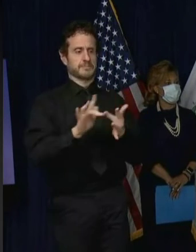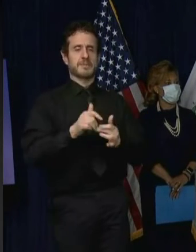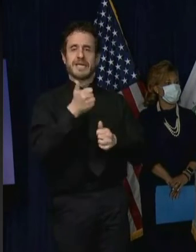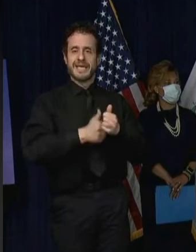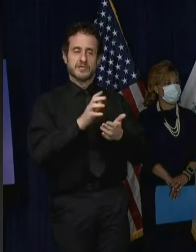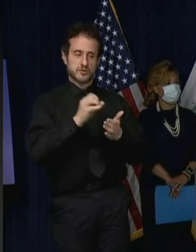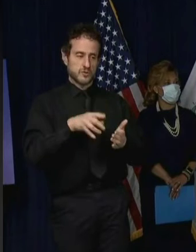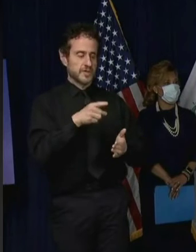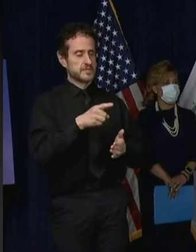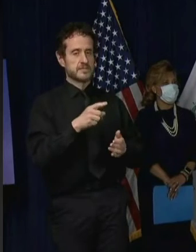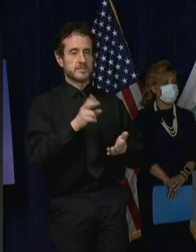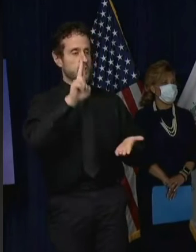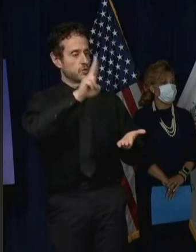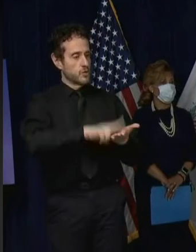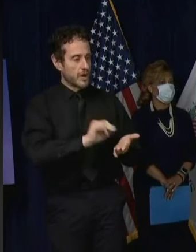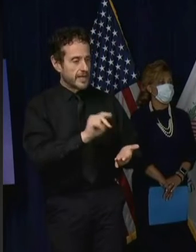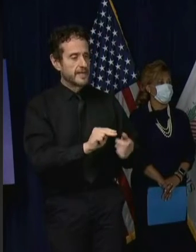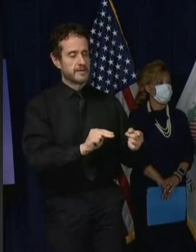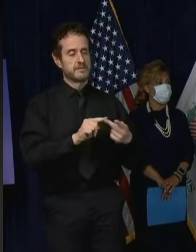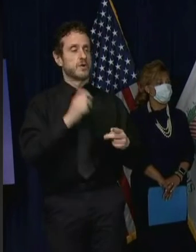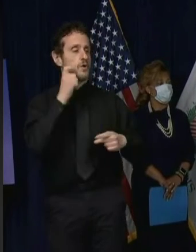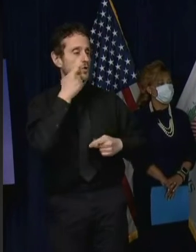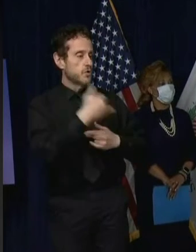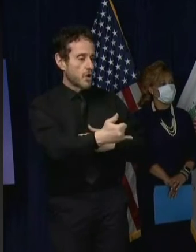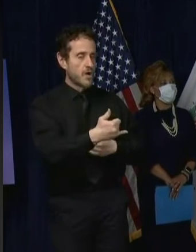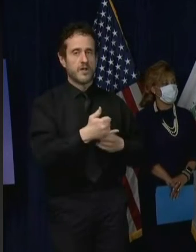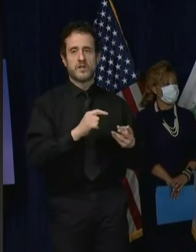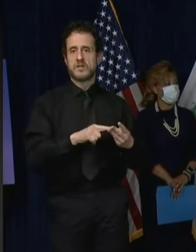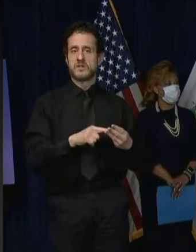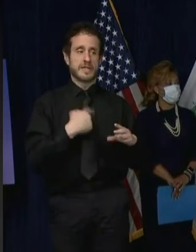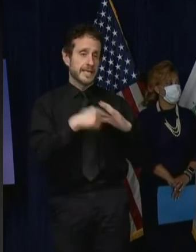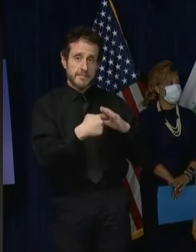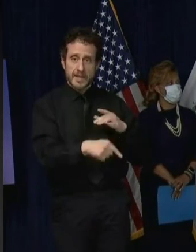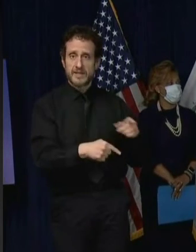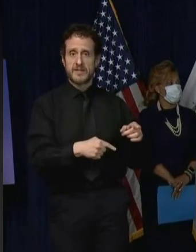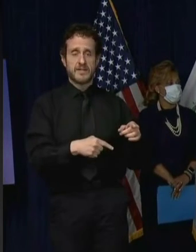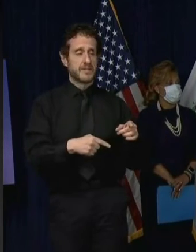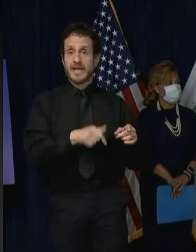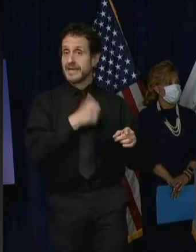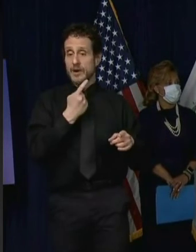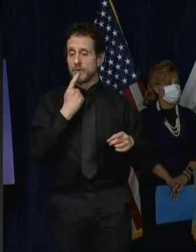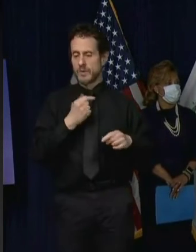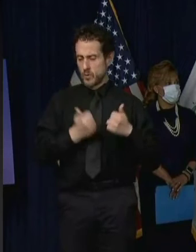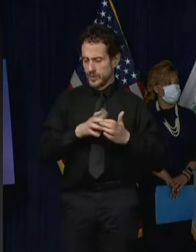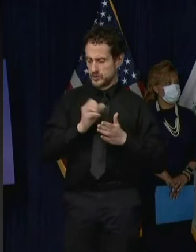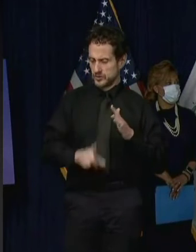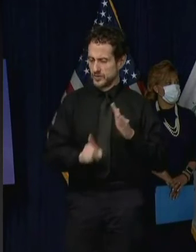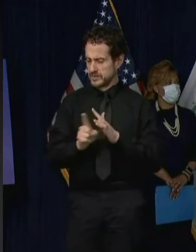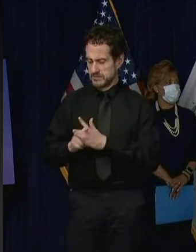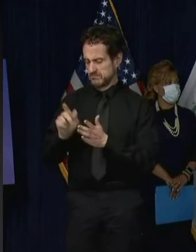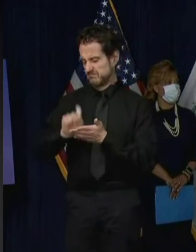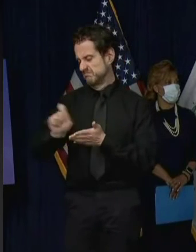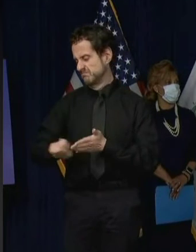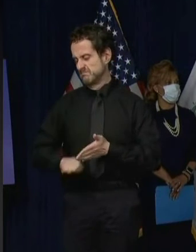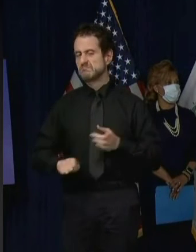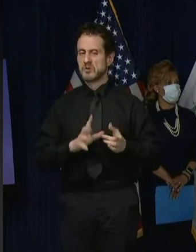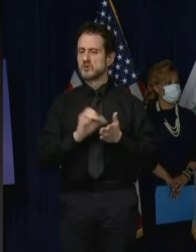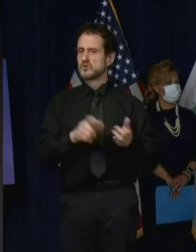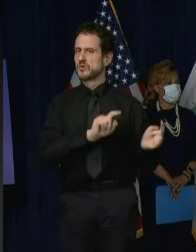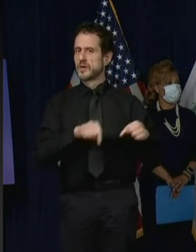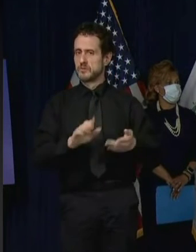by calling or by emailing. Those check-ins are not just about attendance. They help support our students through